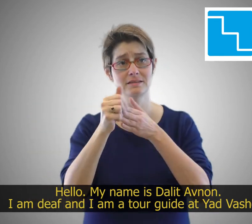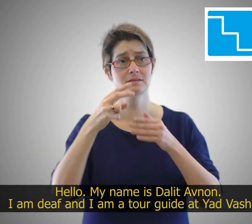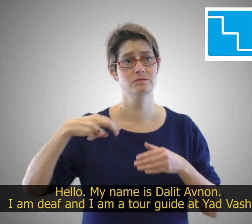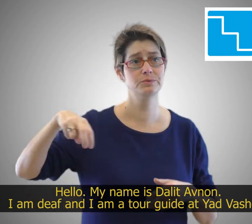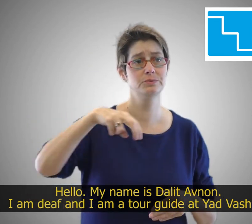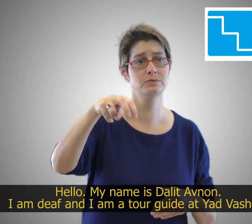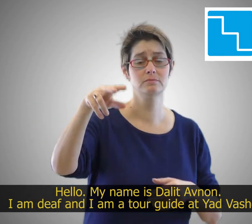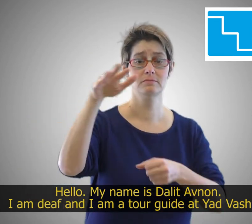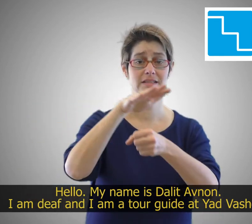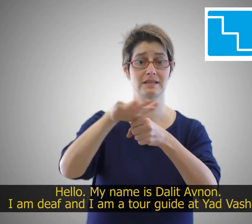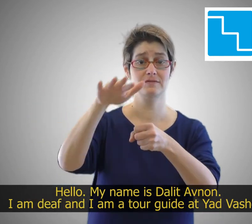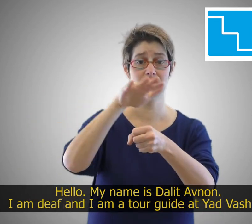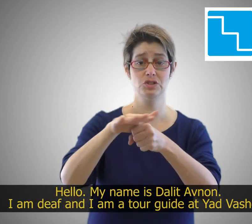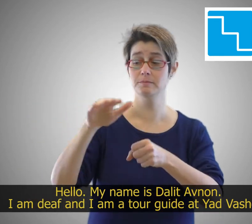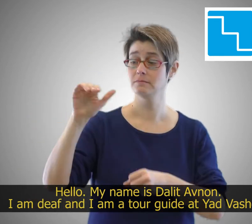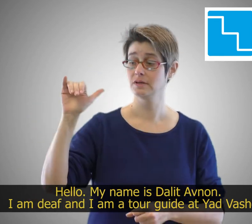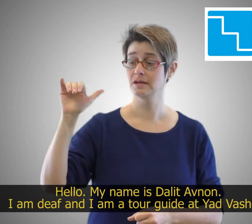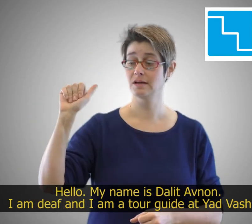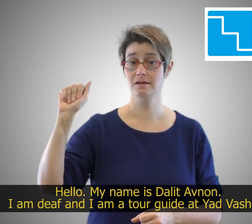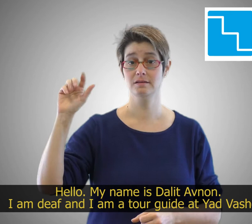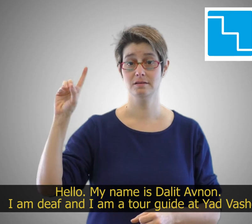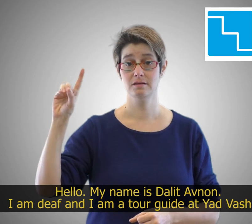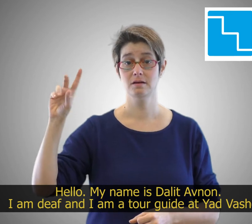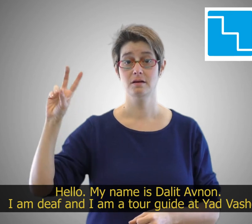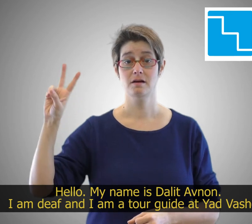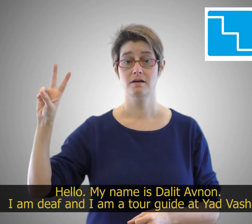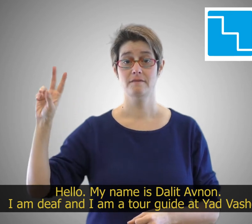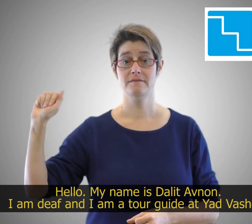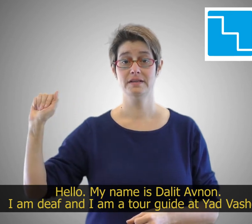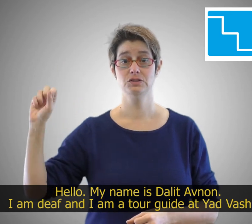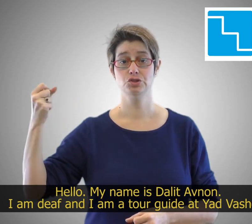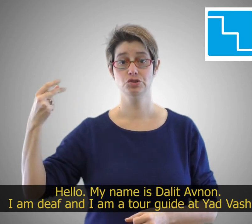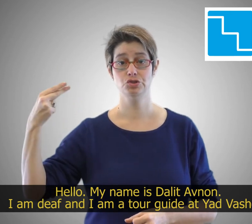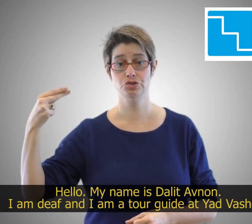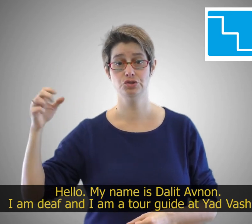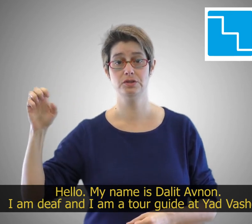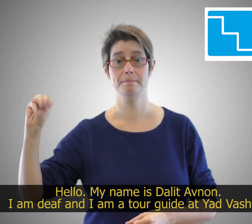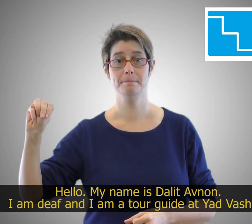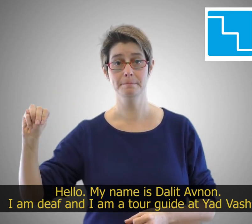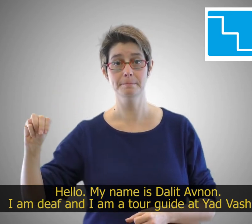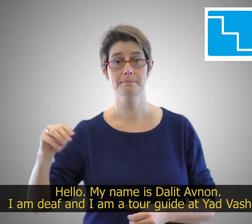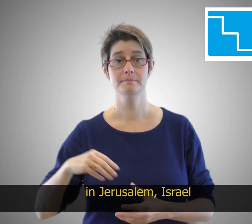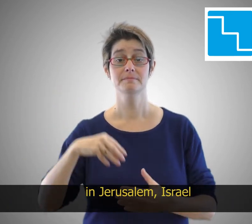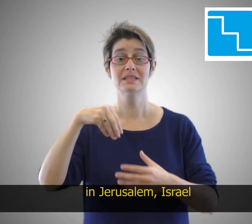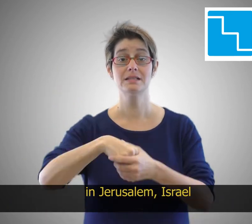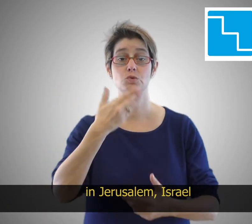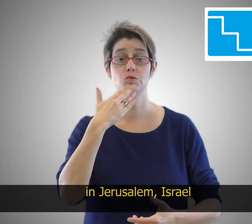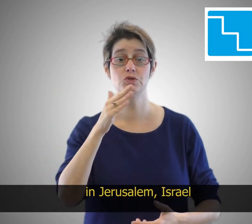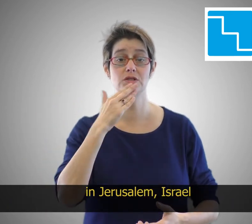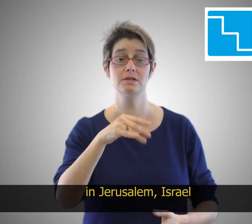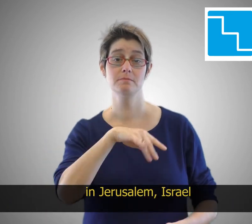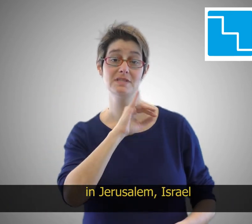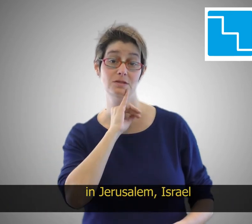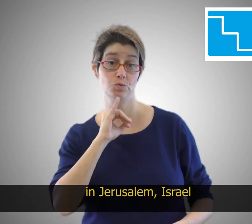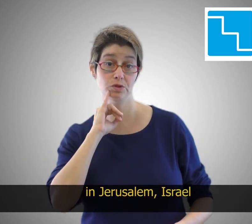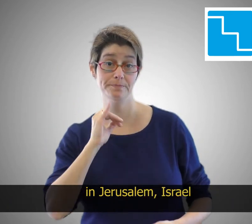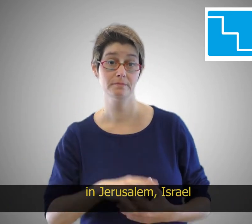am a tour guide at Yad Vashem in Jerusalem, Israel.